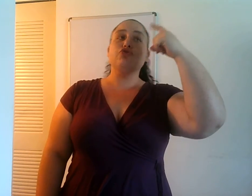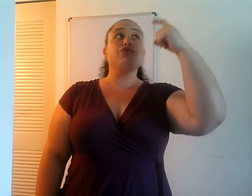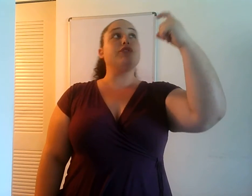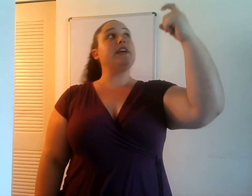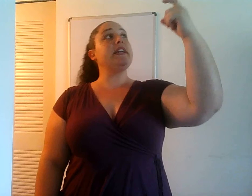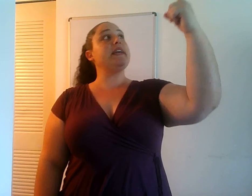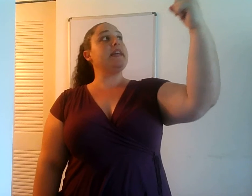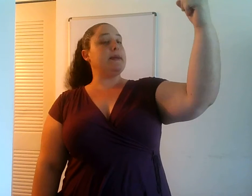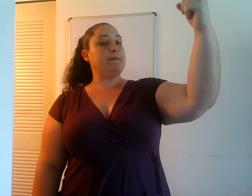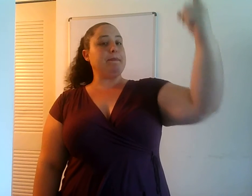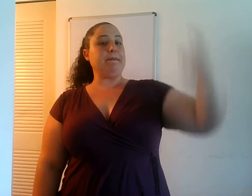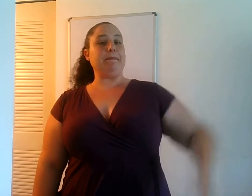Dream.